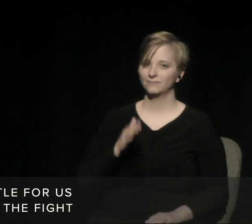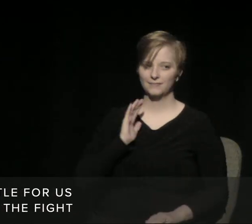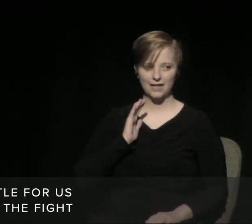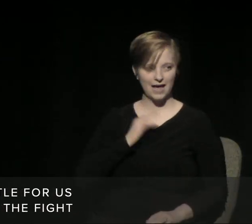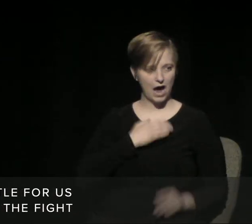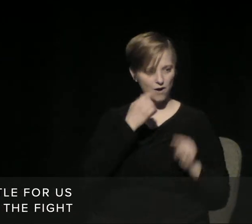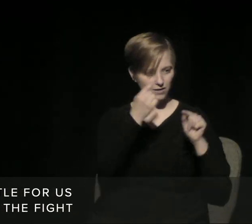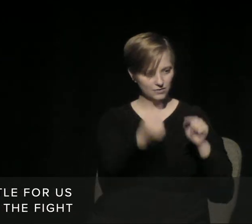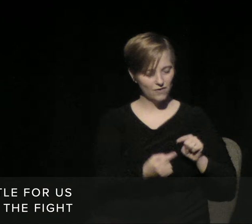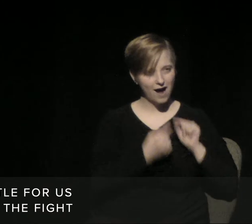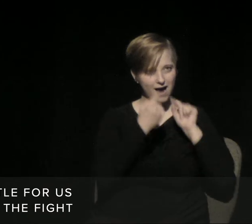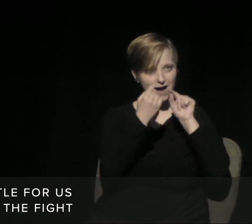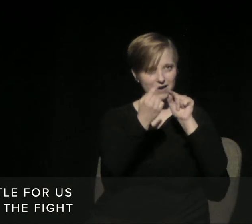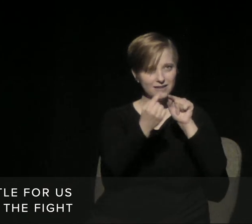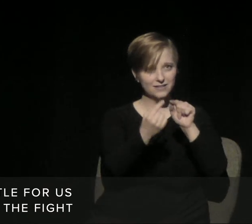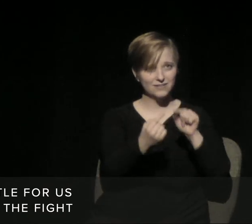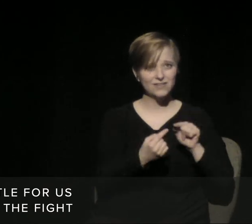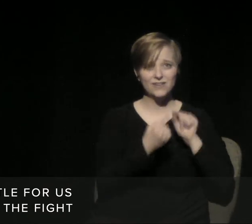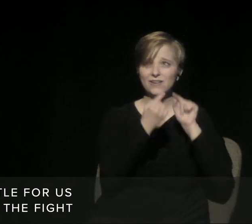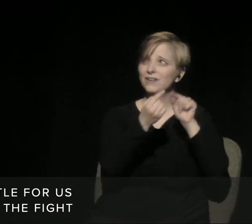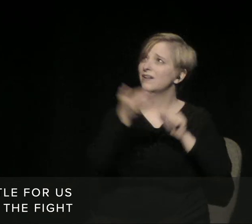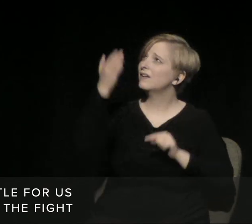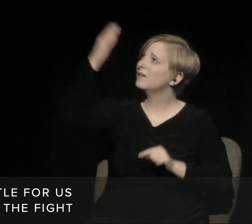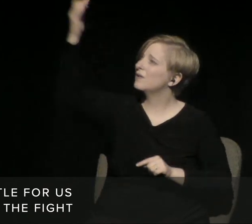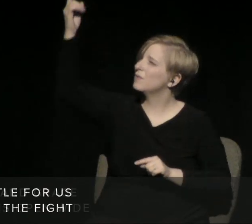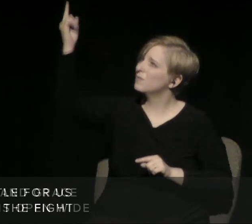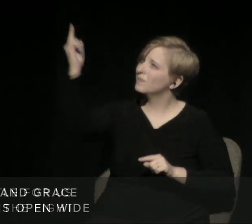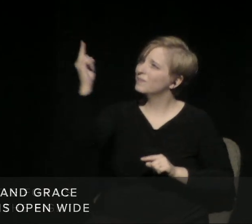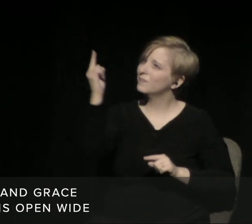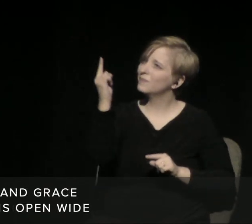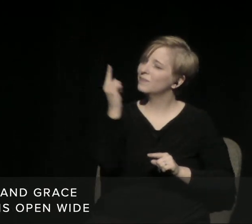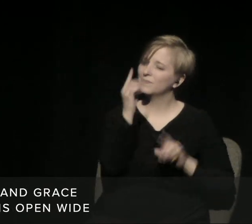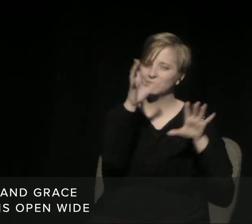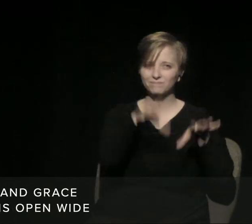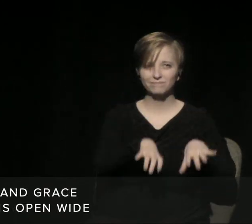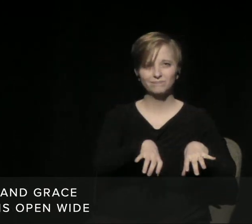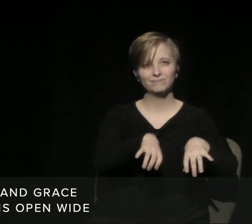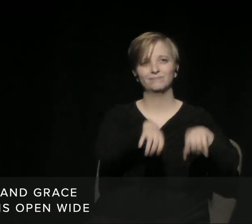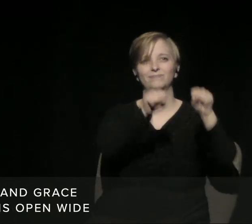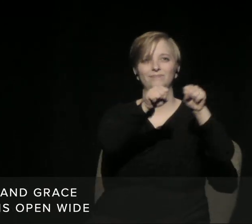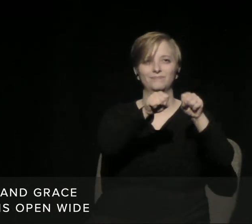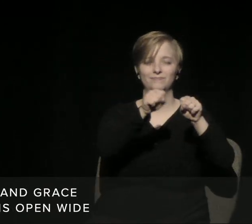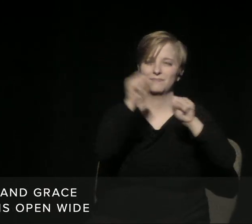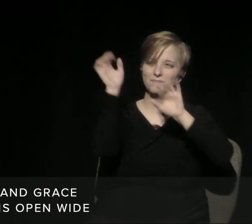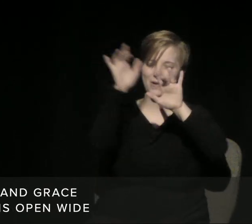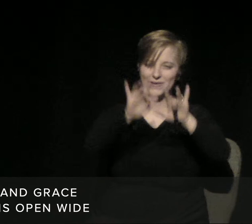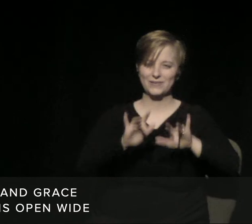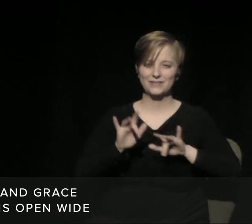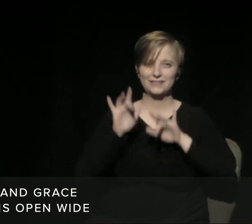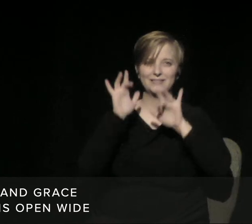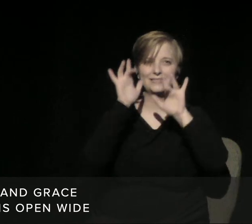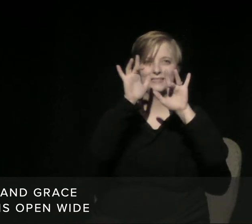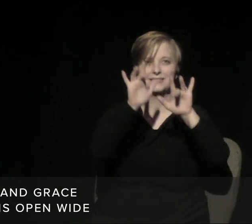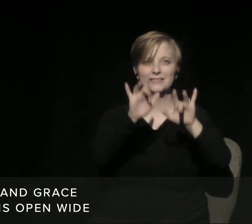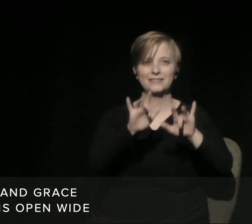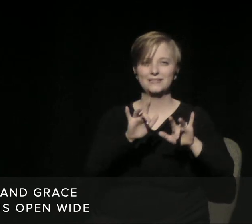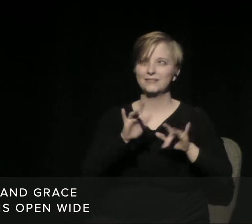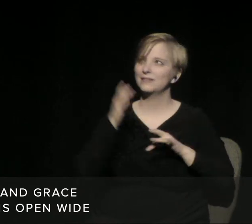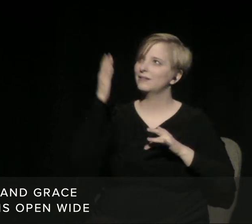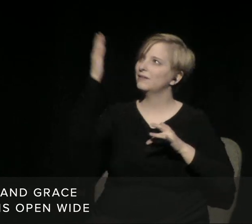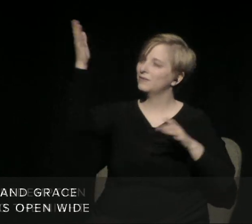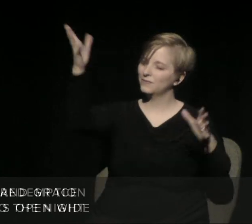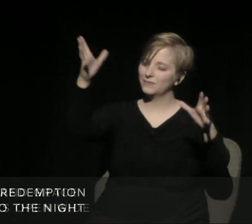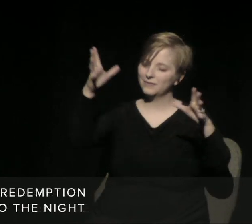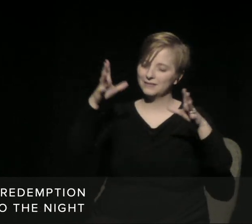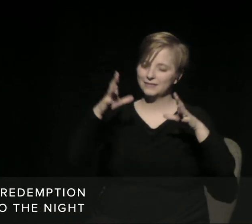light. In this battle for us, you ran to the fight. Mercy and grace, your